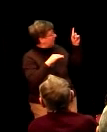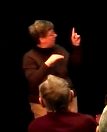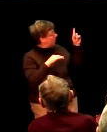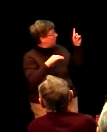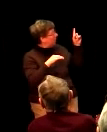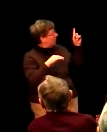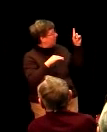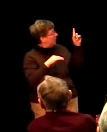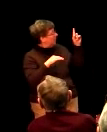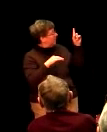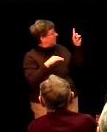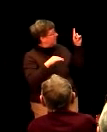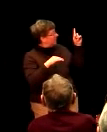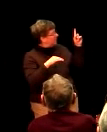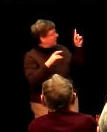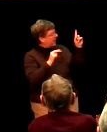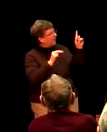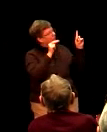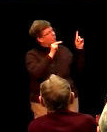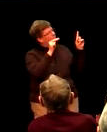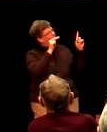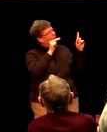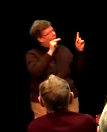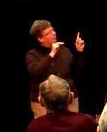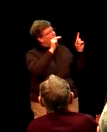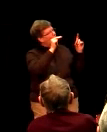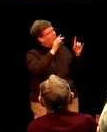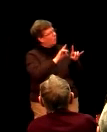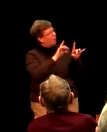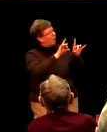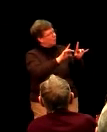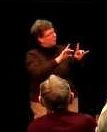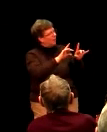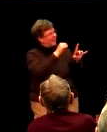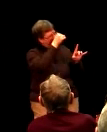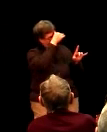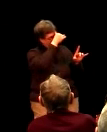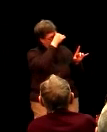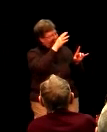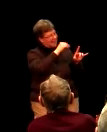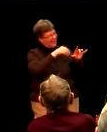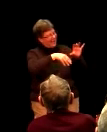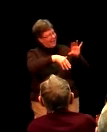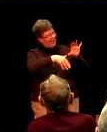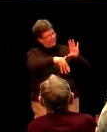over sort of northern Australia and India and South America,